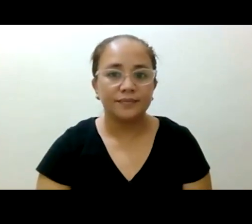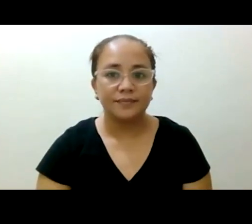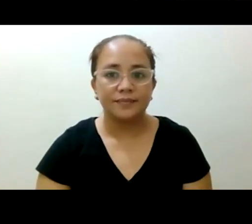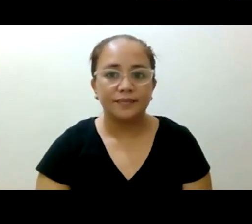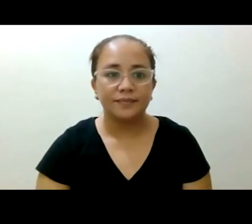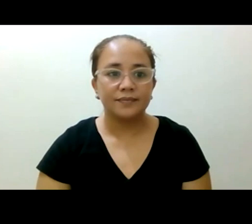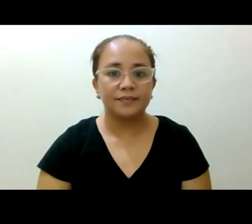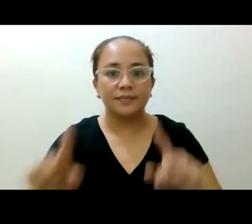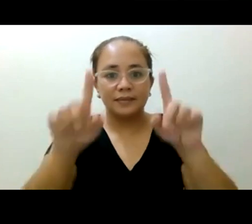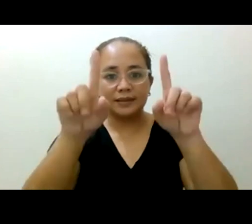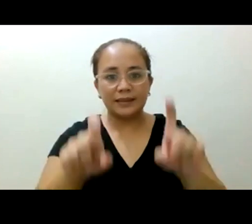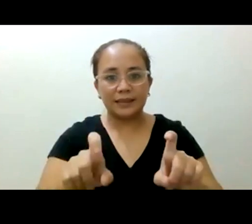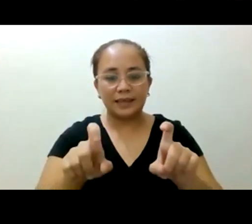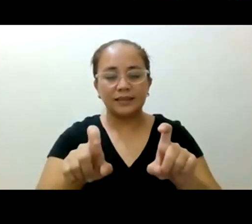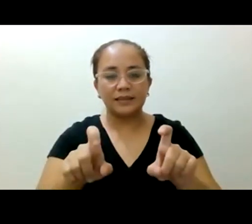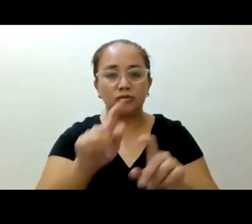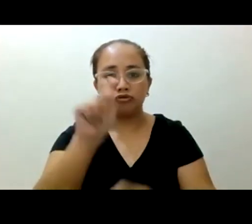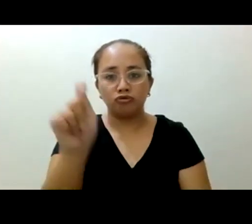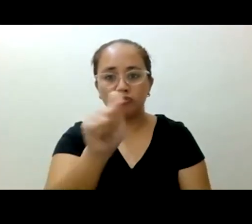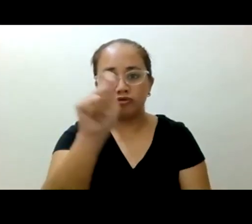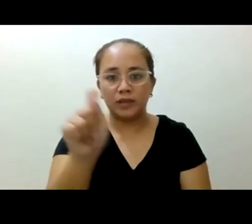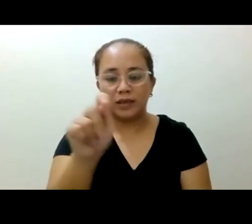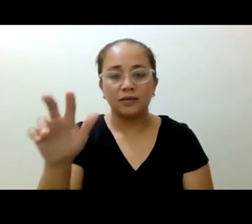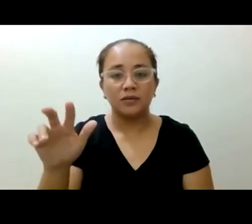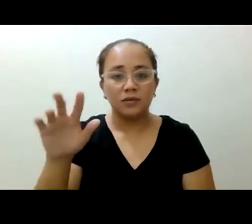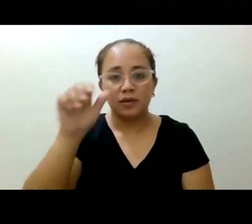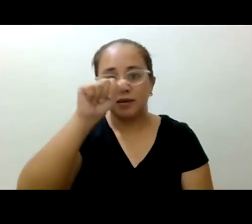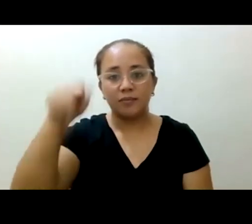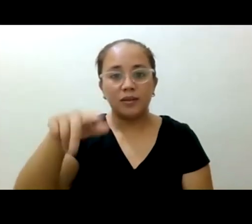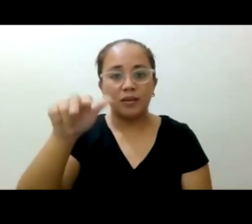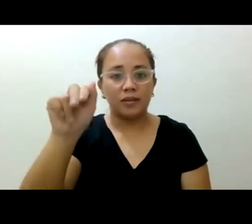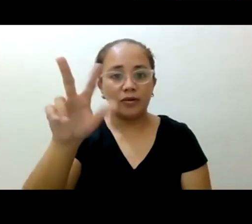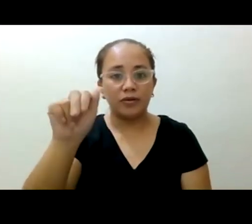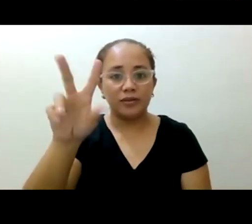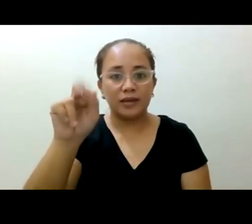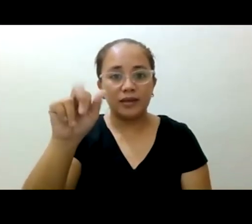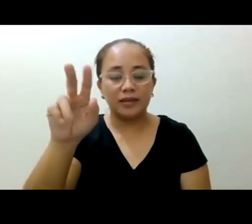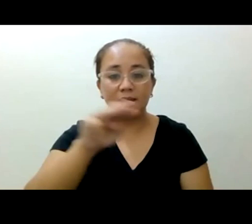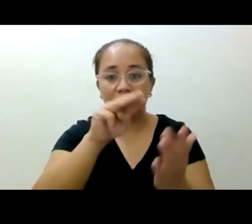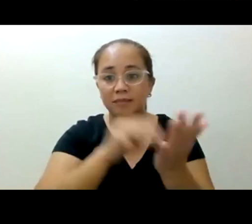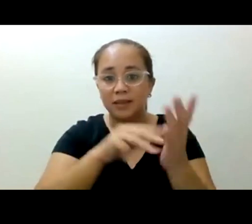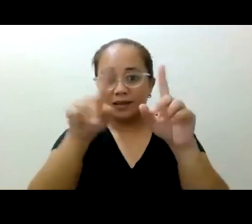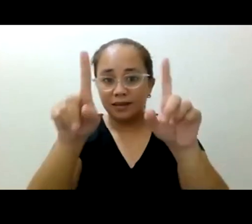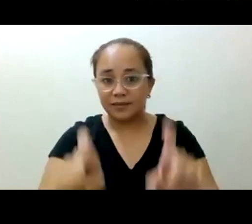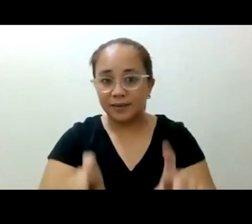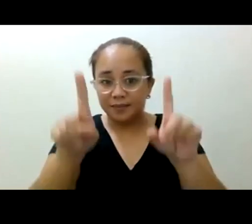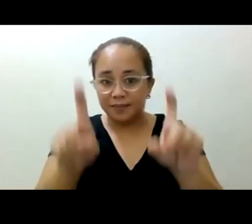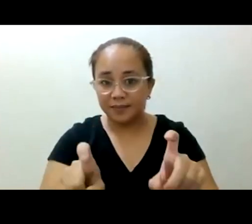test on Tuesday, the 13th, midterm test. And